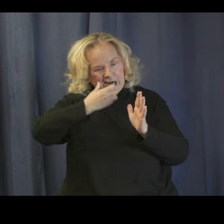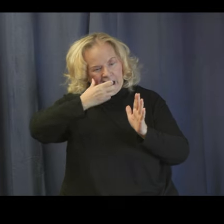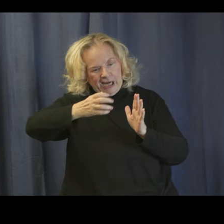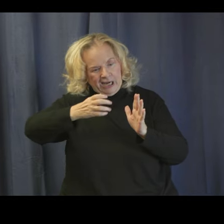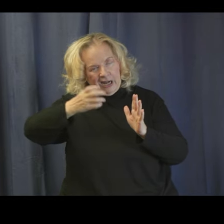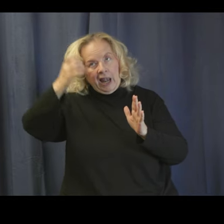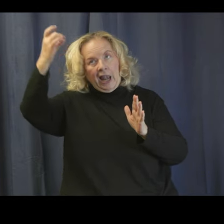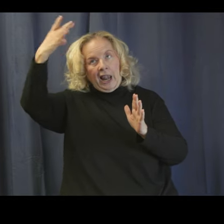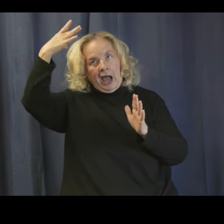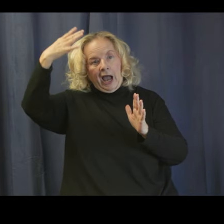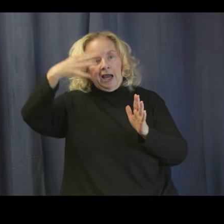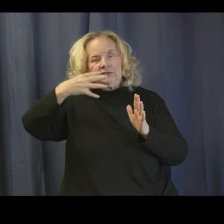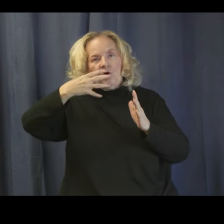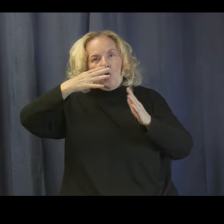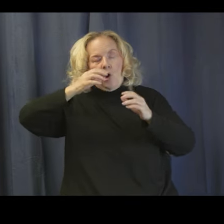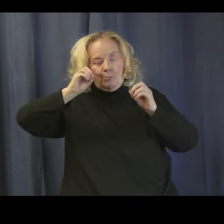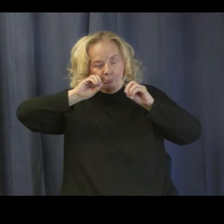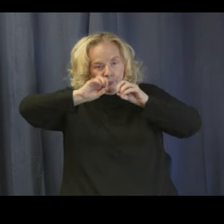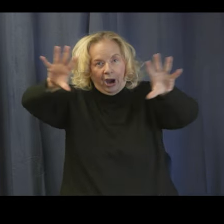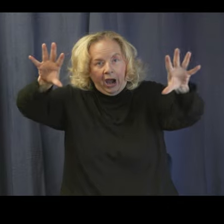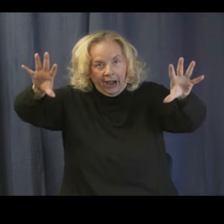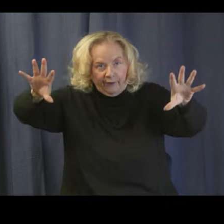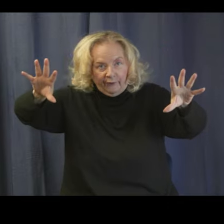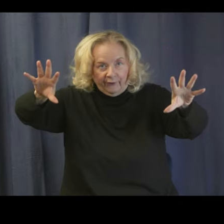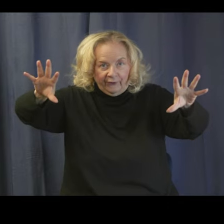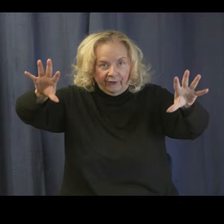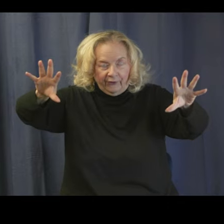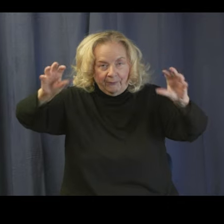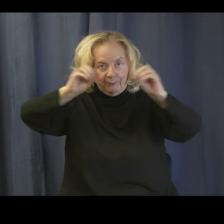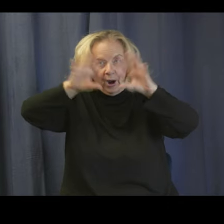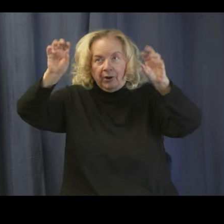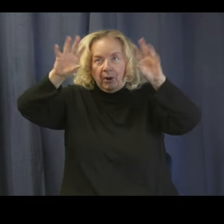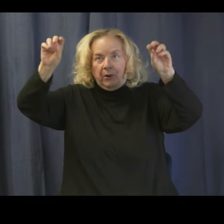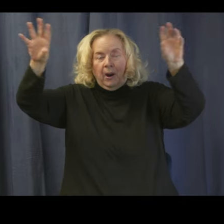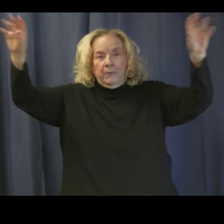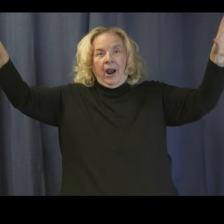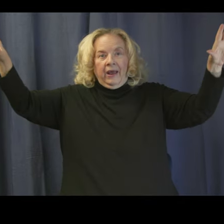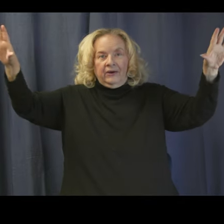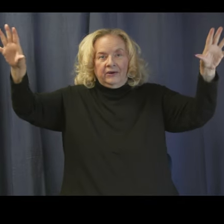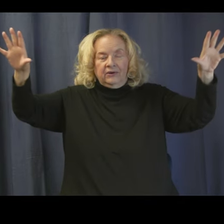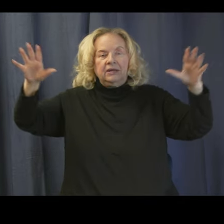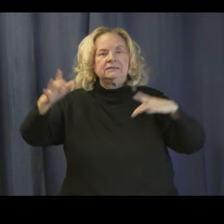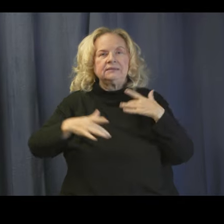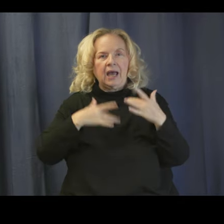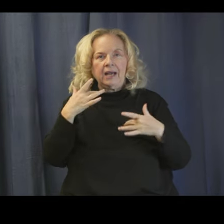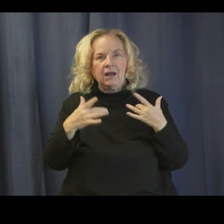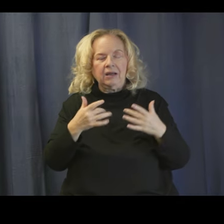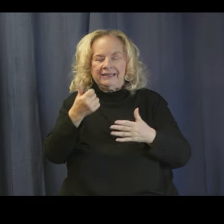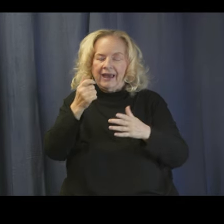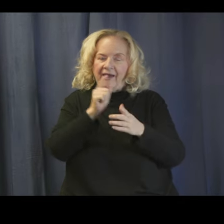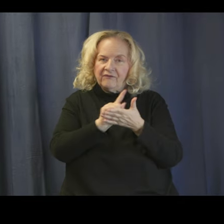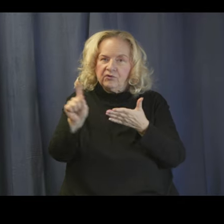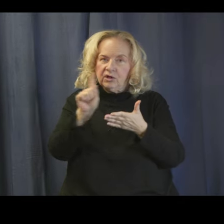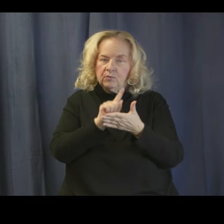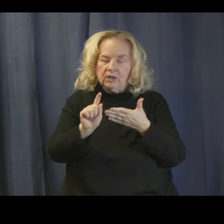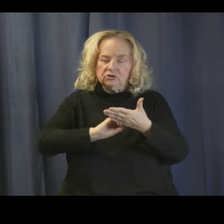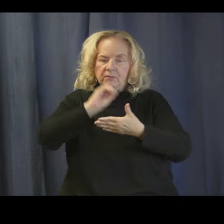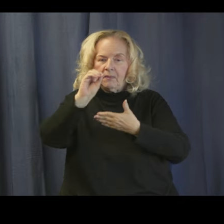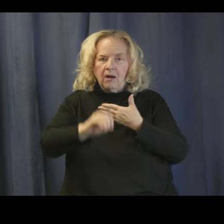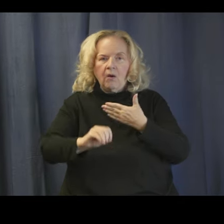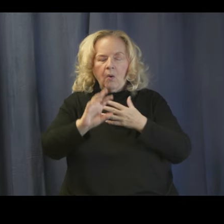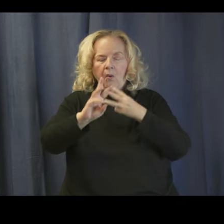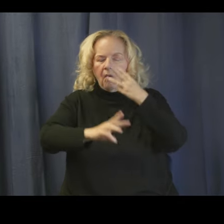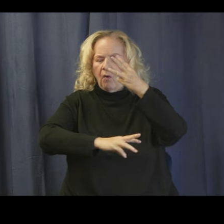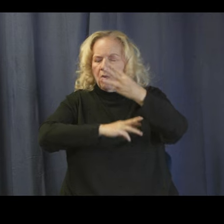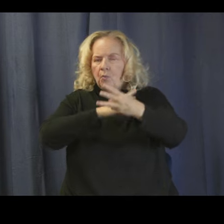the heat on, turn the lights on, make it brighter so your light shines brighter and brighter. And what's exciting is on every Shabbat, all